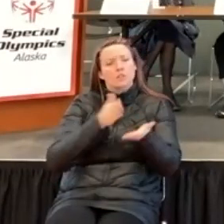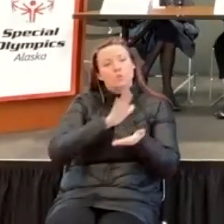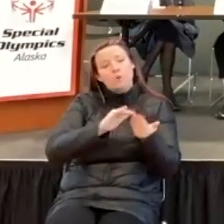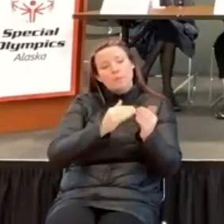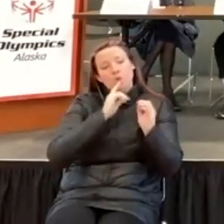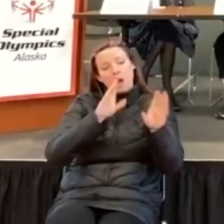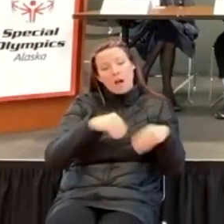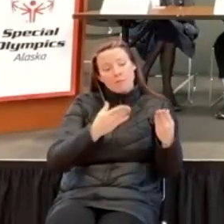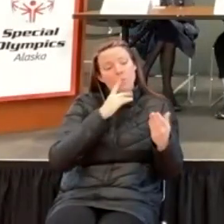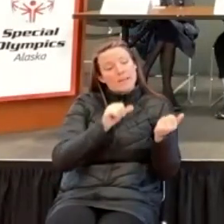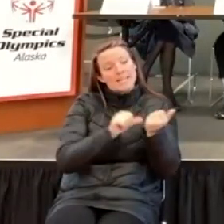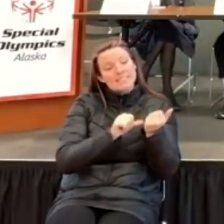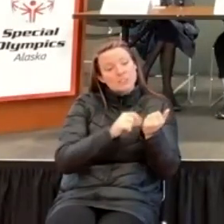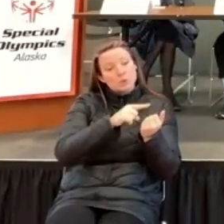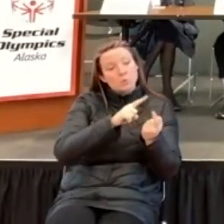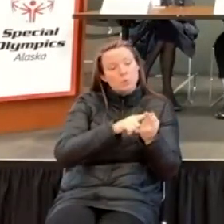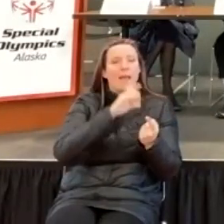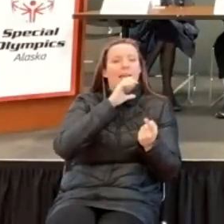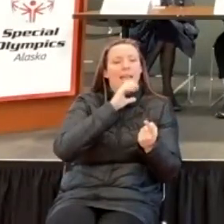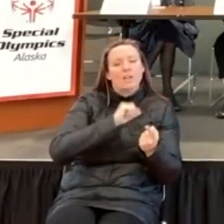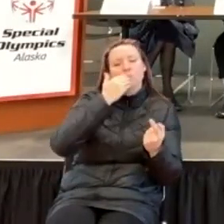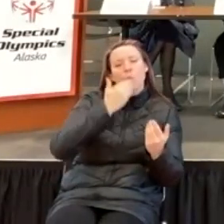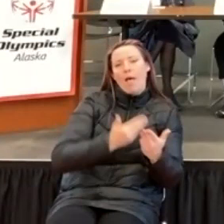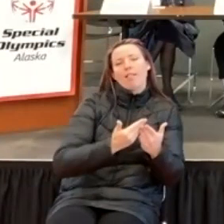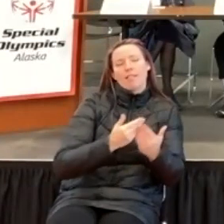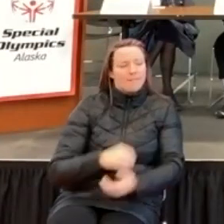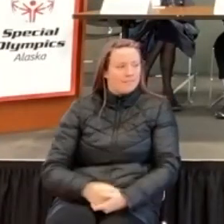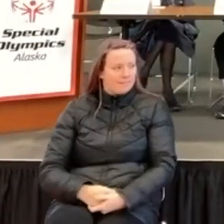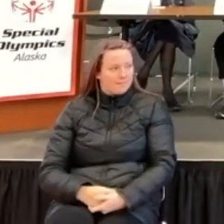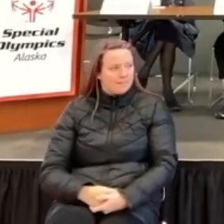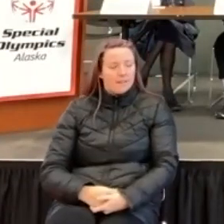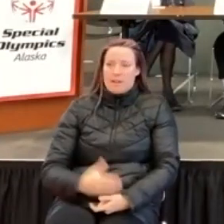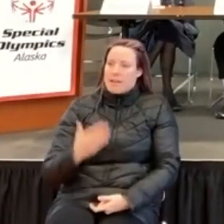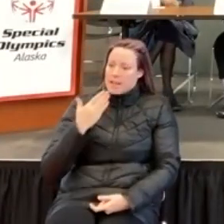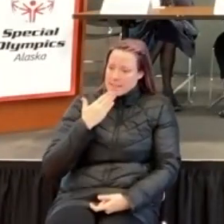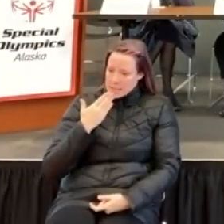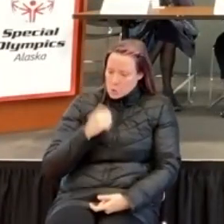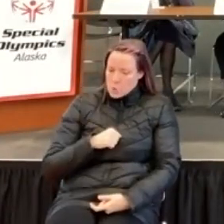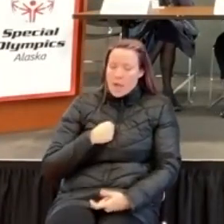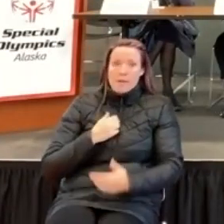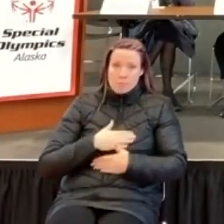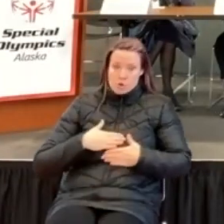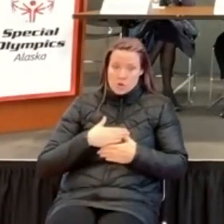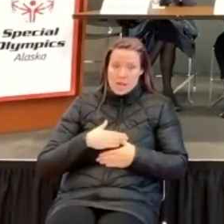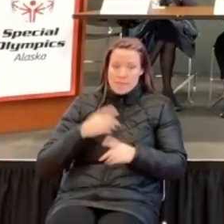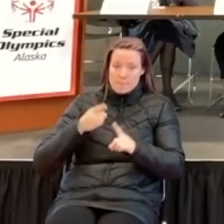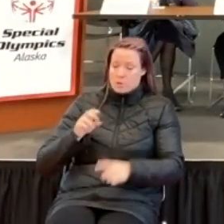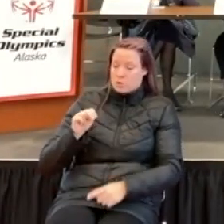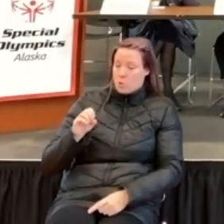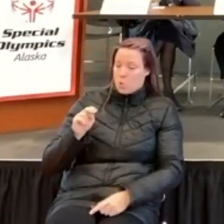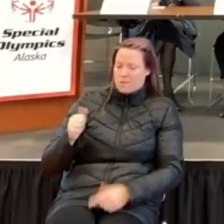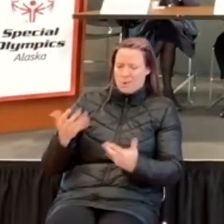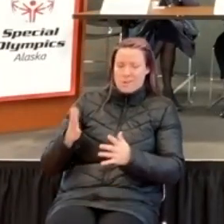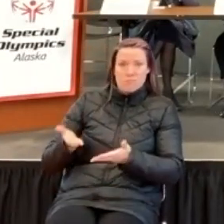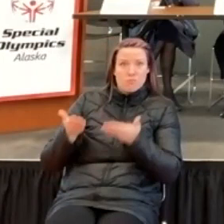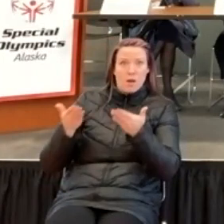offer you that would assist you in aging well? Thank you. Well, I really appreciate the points that Nona's already brought